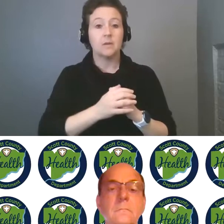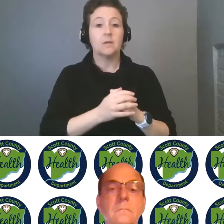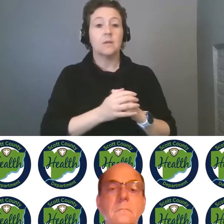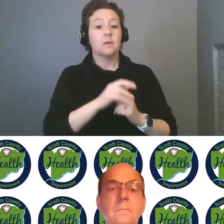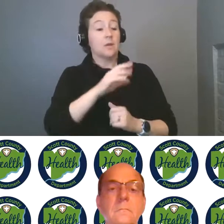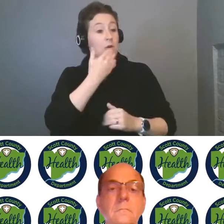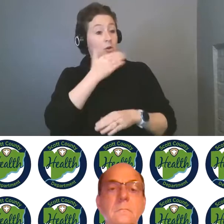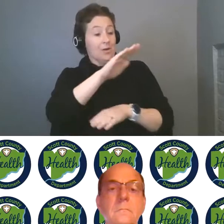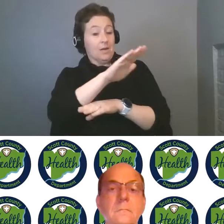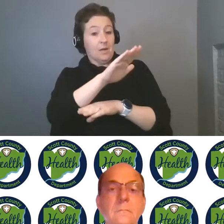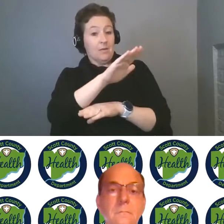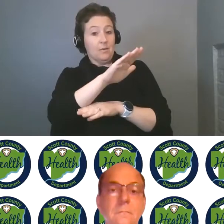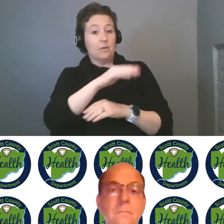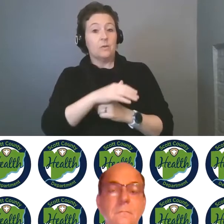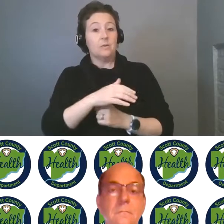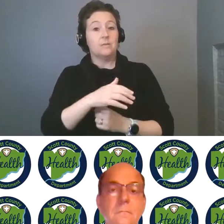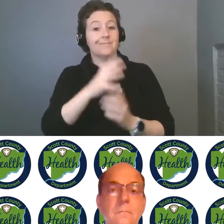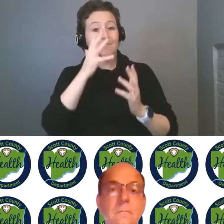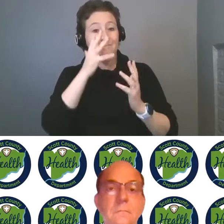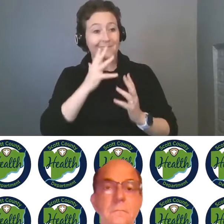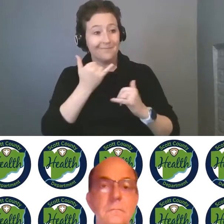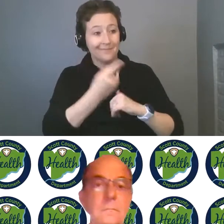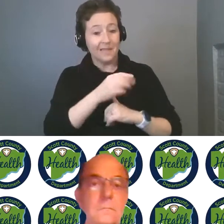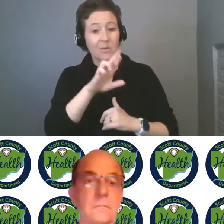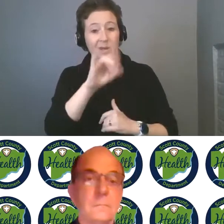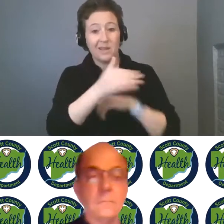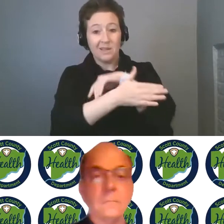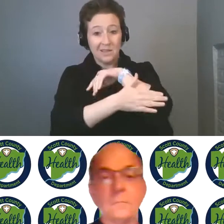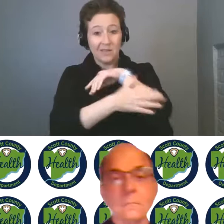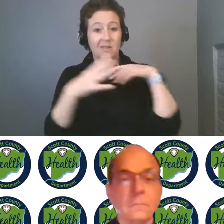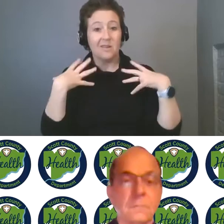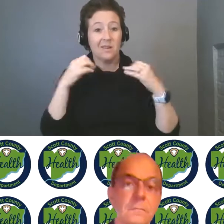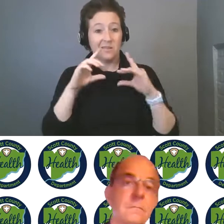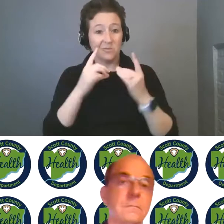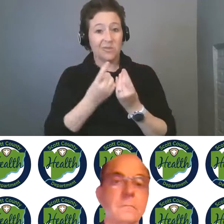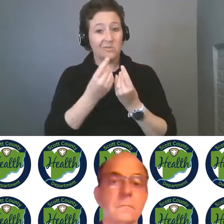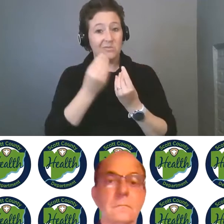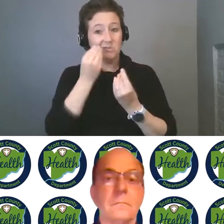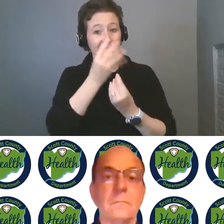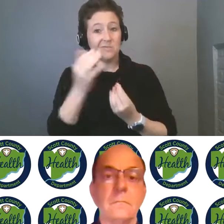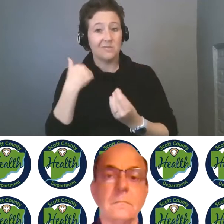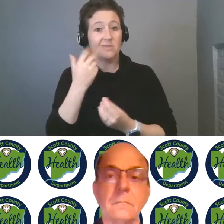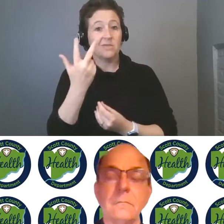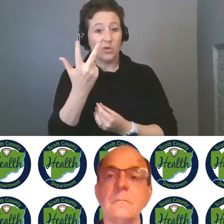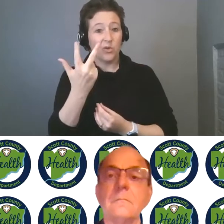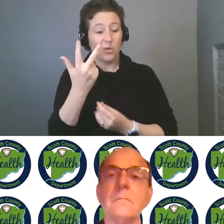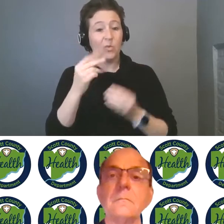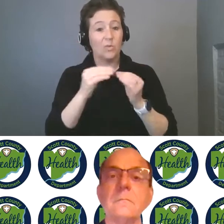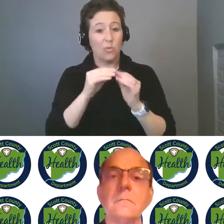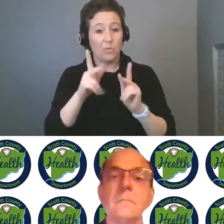Sure. Good afternoon. Unfortunately, today, Rock Island County Health Department is reporting 3 additional deaths